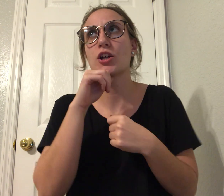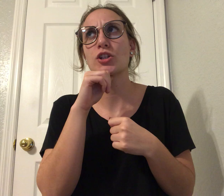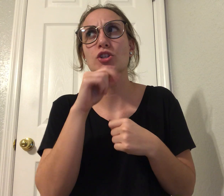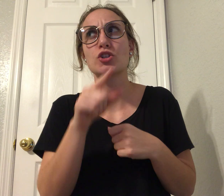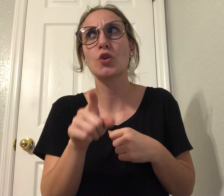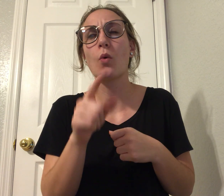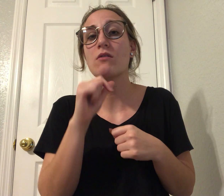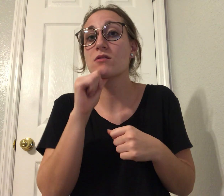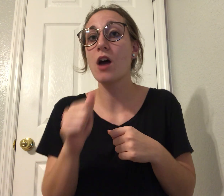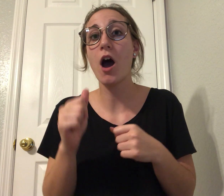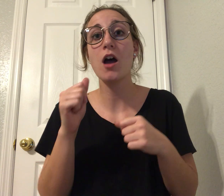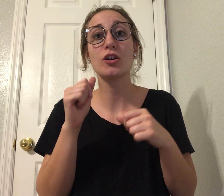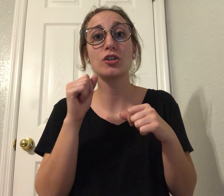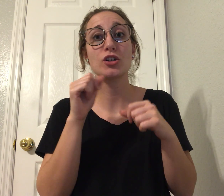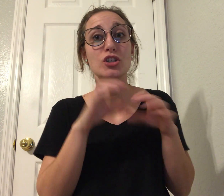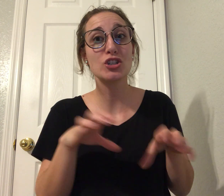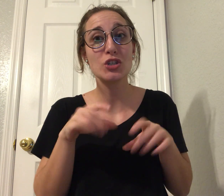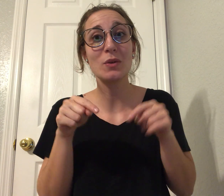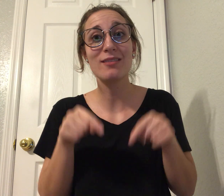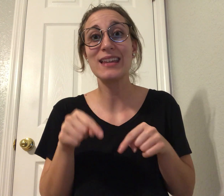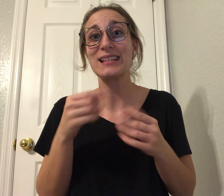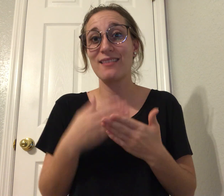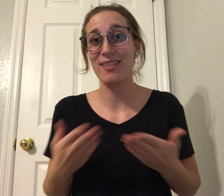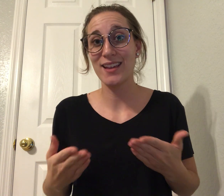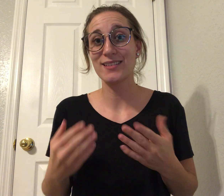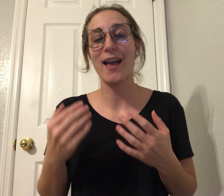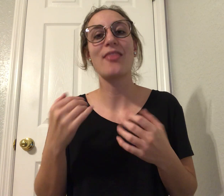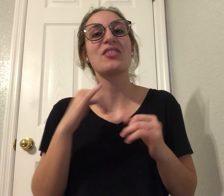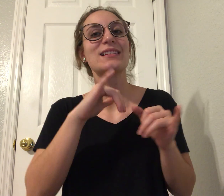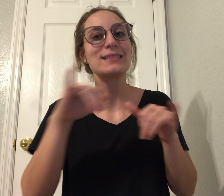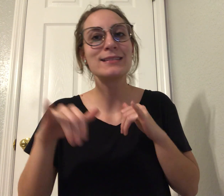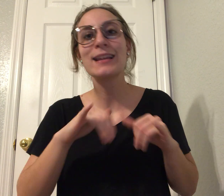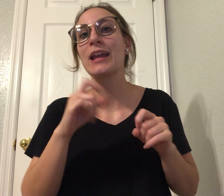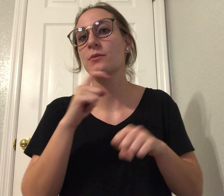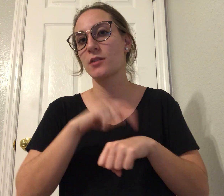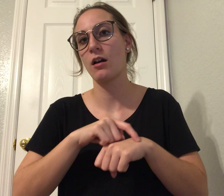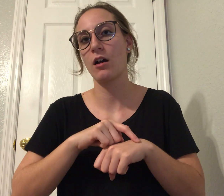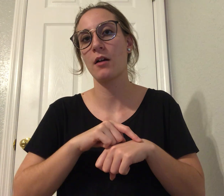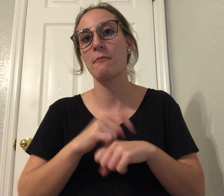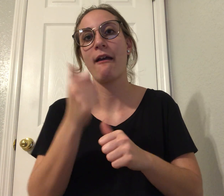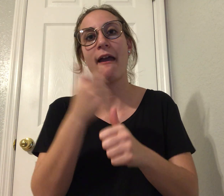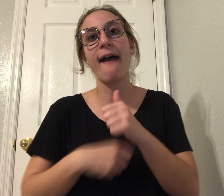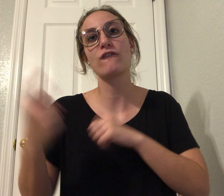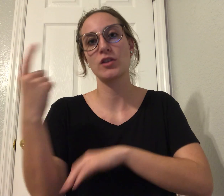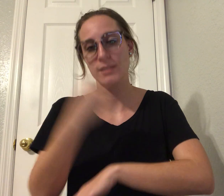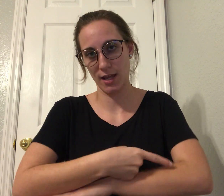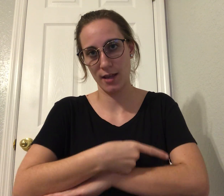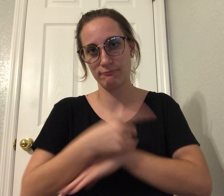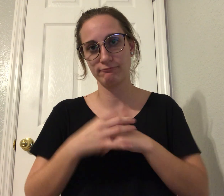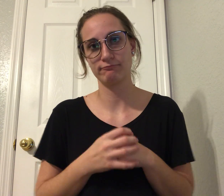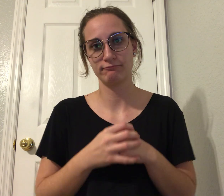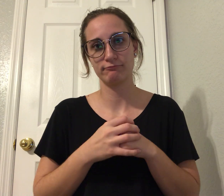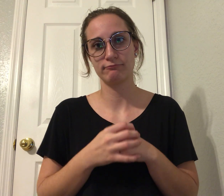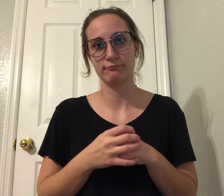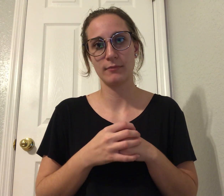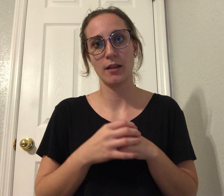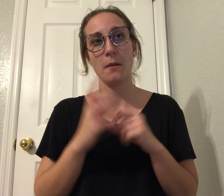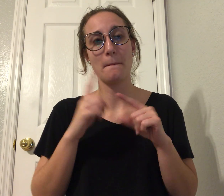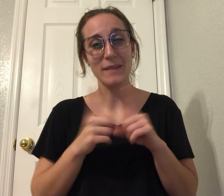start to work on them, and when you do a little bit frequently, that is when success just starts to take